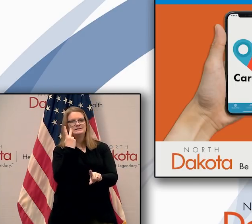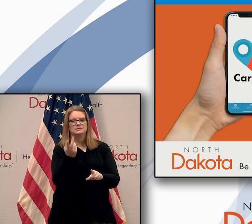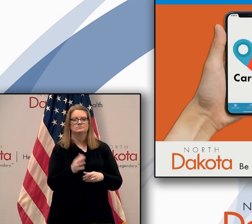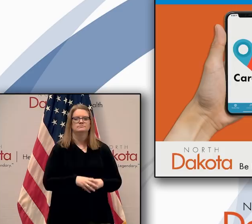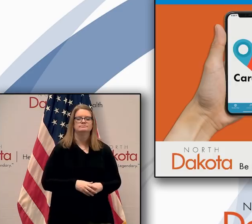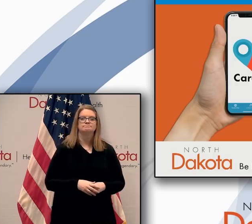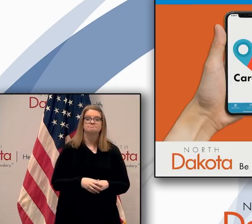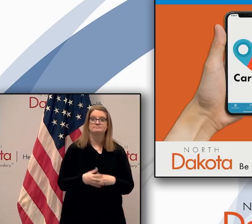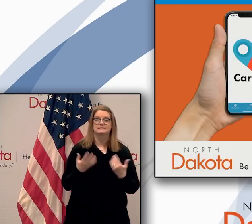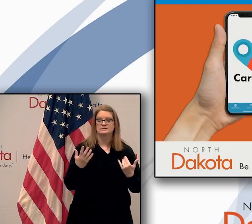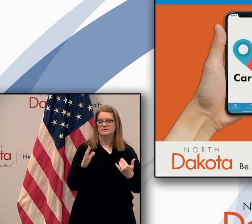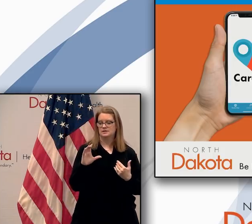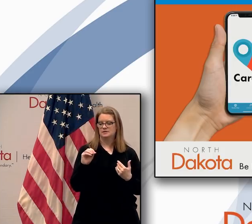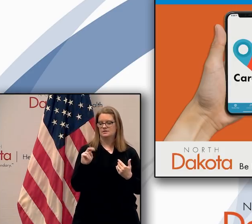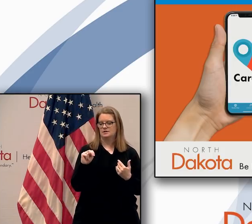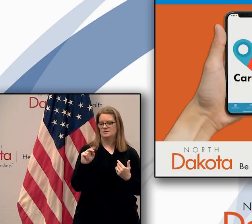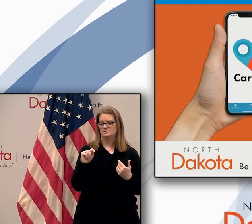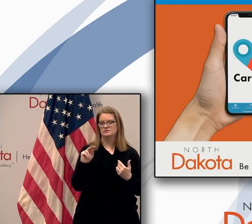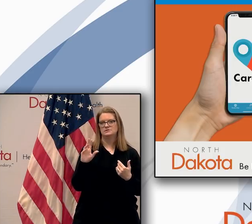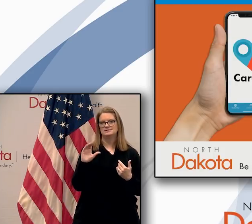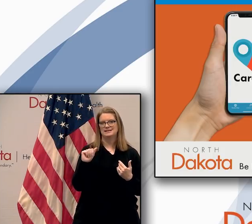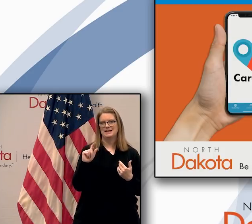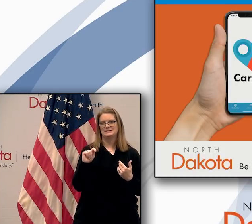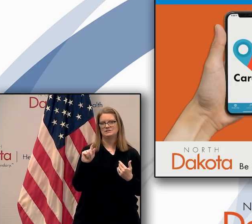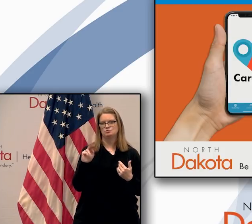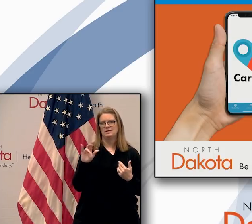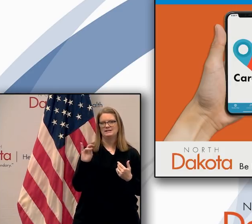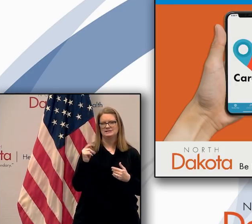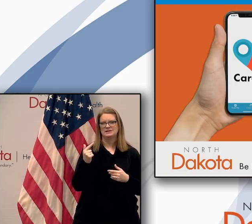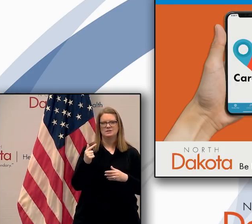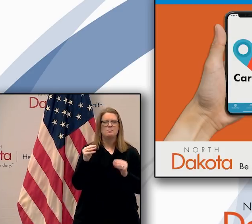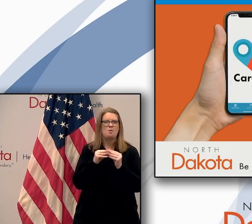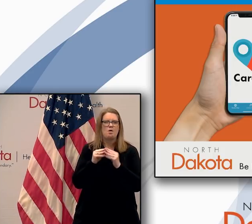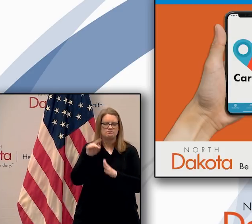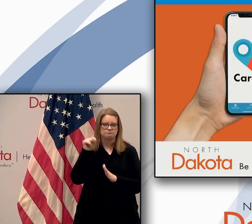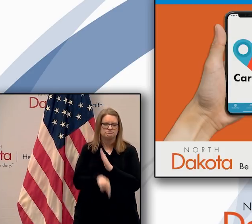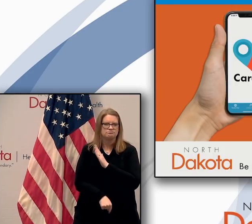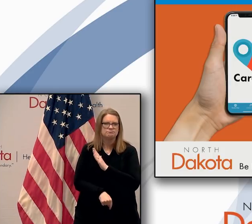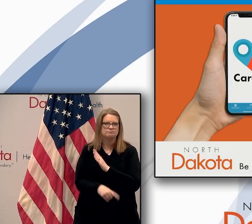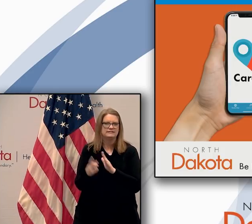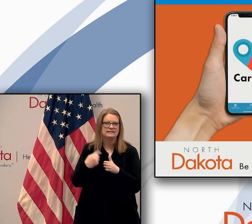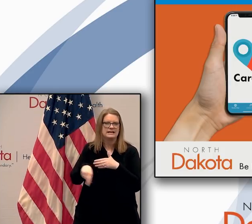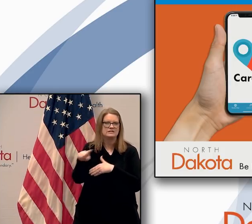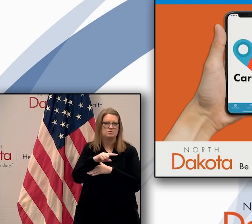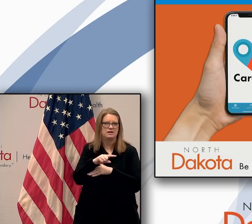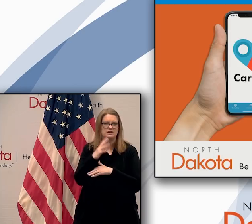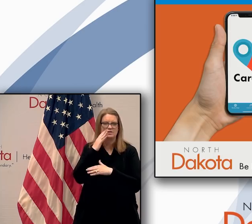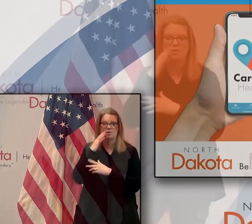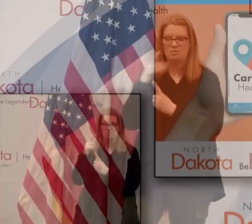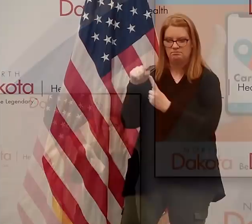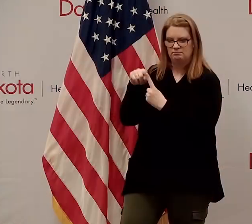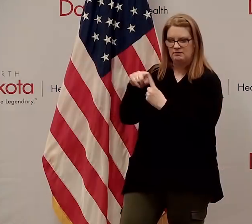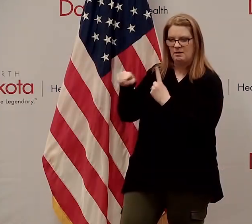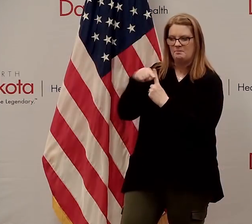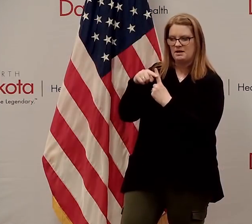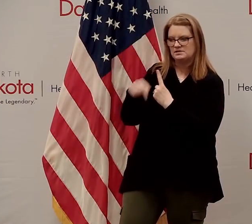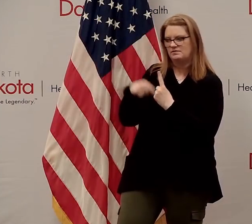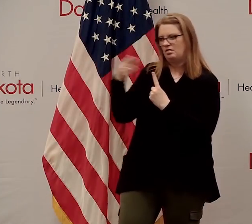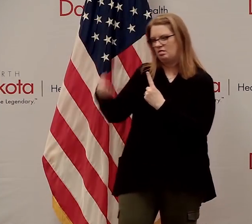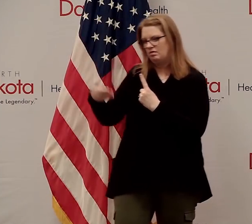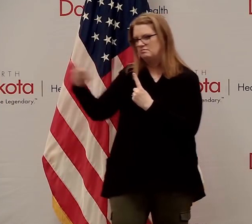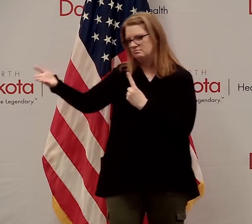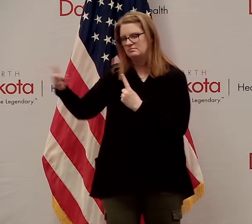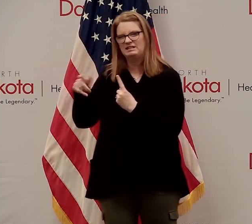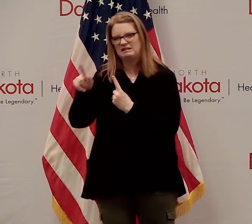concludes the contact tracing. We'll have a deeper and bigger update on that next week, but again, making good progress there. Unemployment stats for